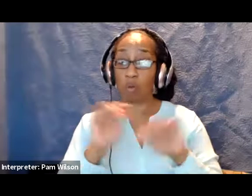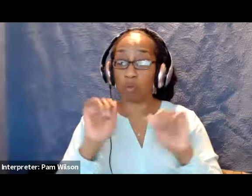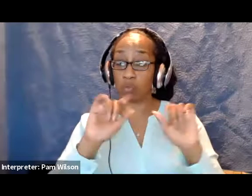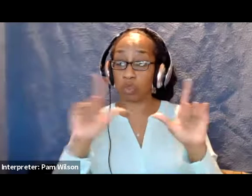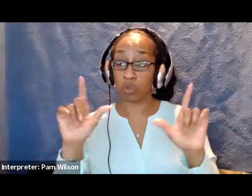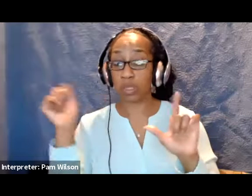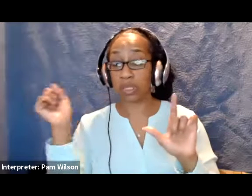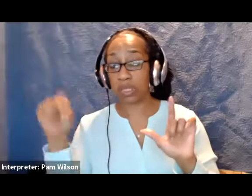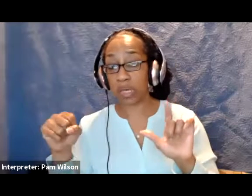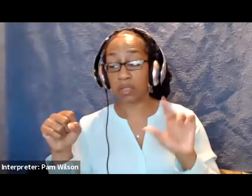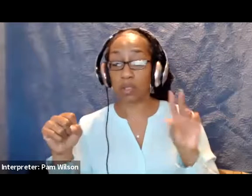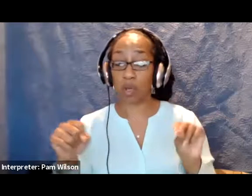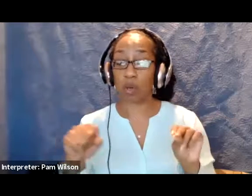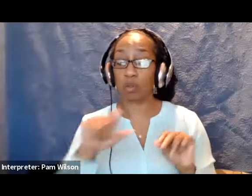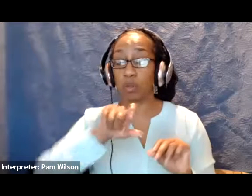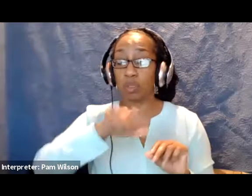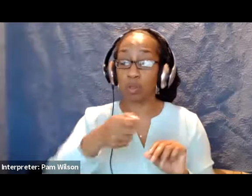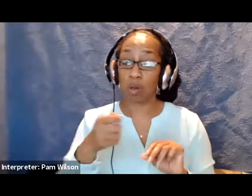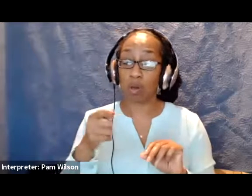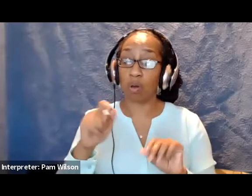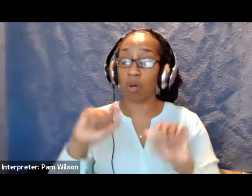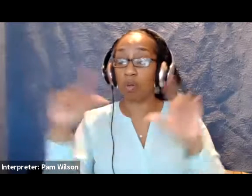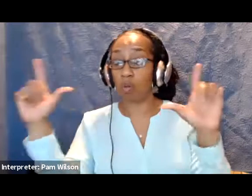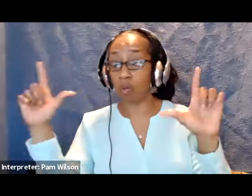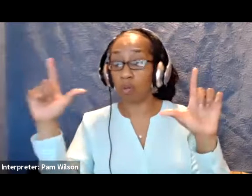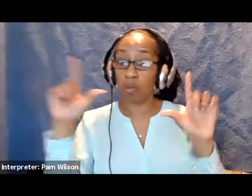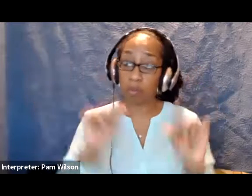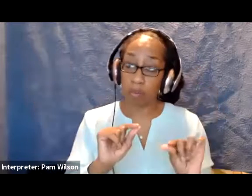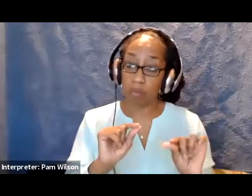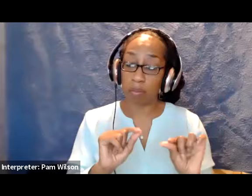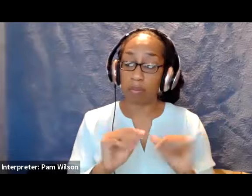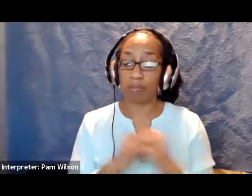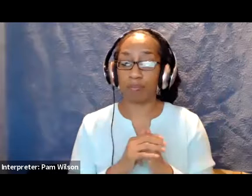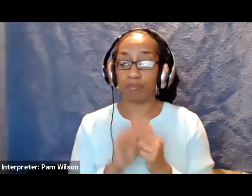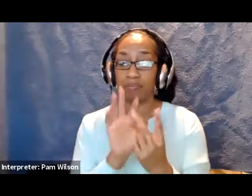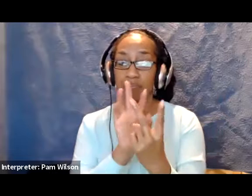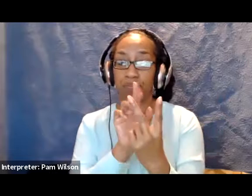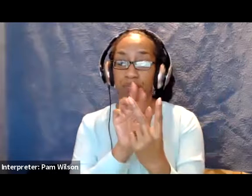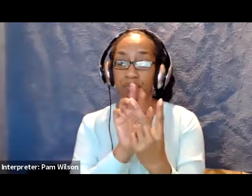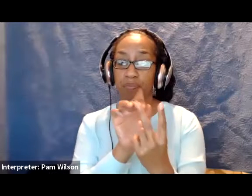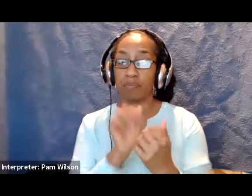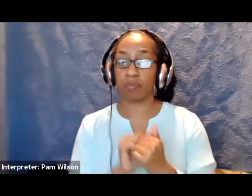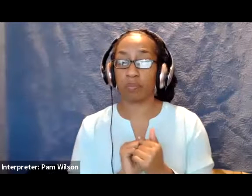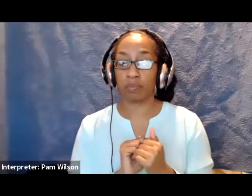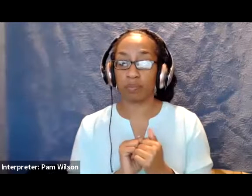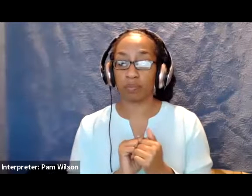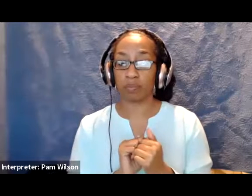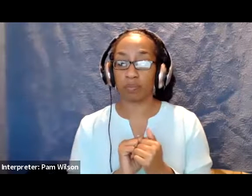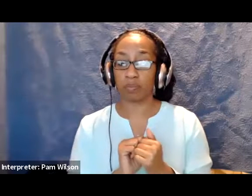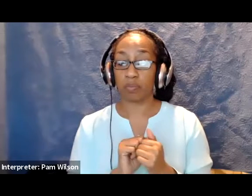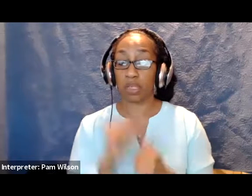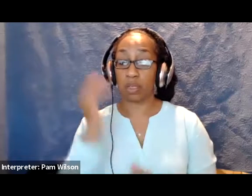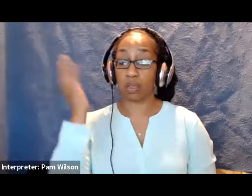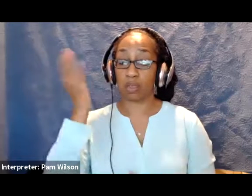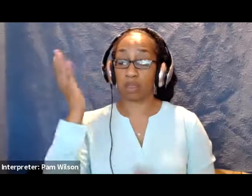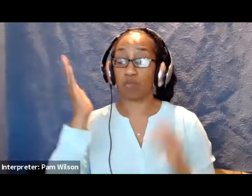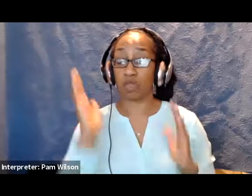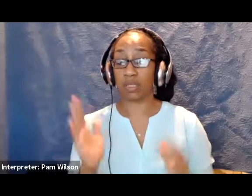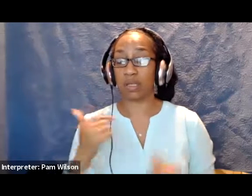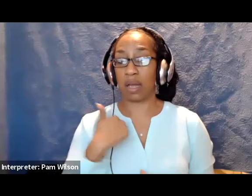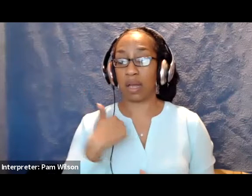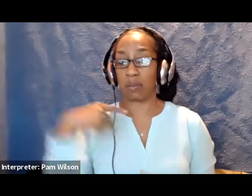So it can be turned on or off. And as, again, as the presenter, I'm considered a